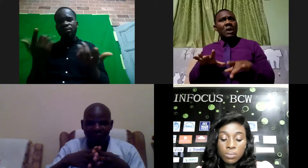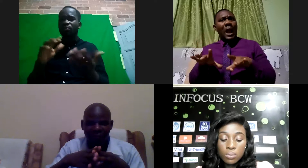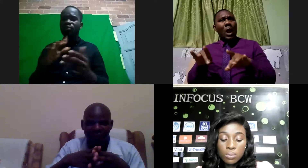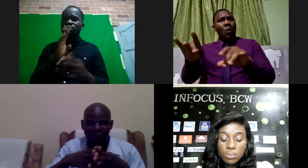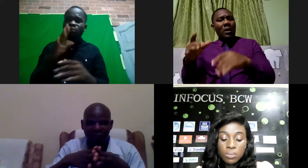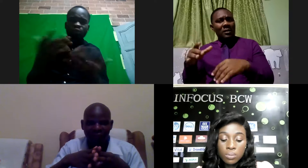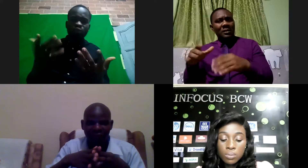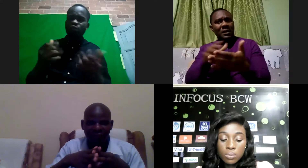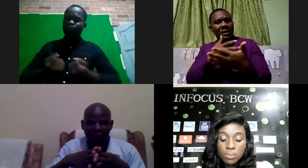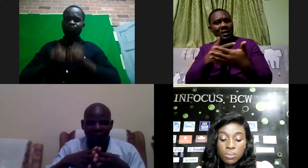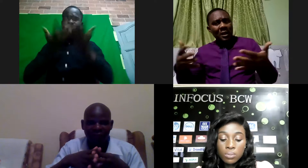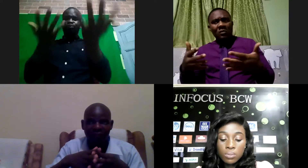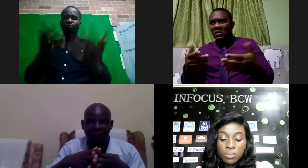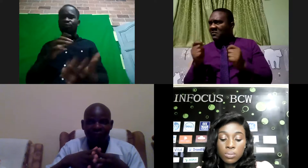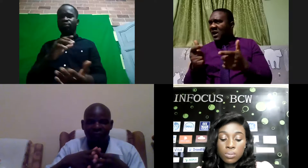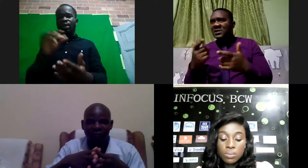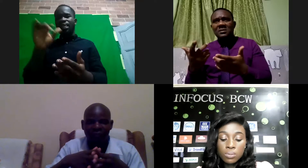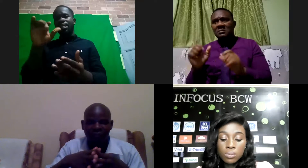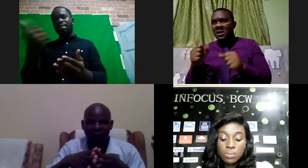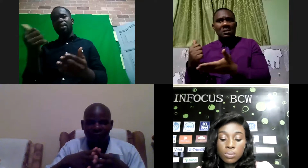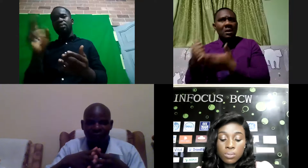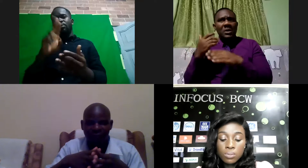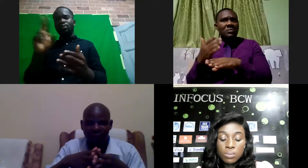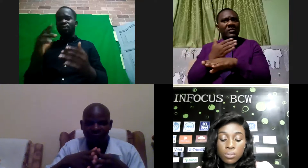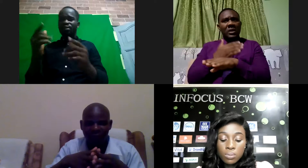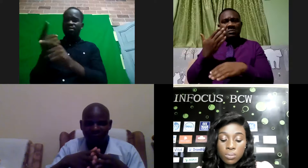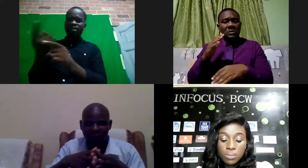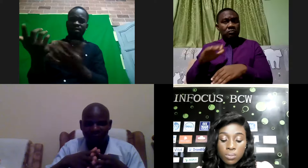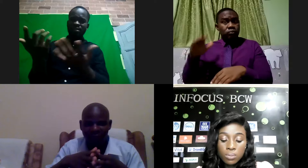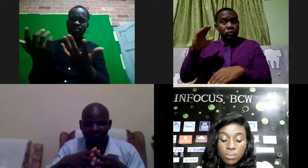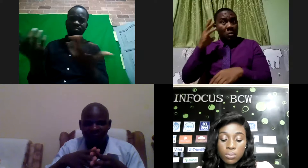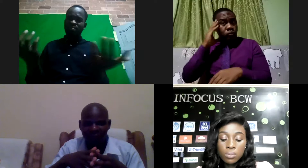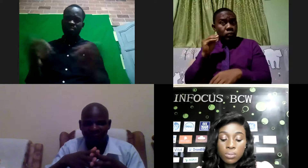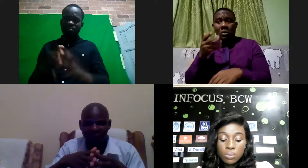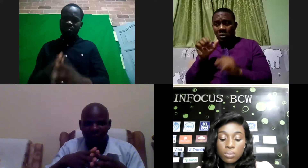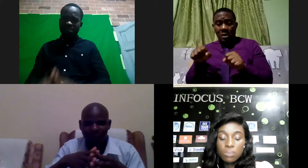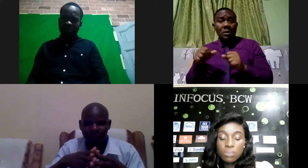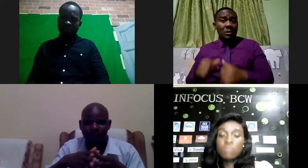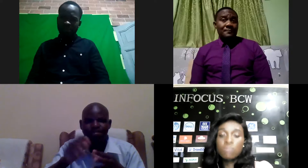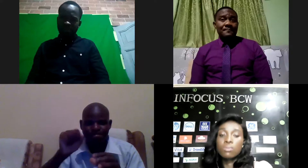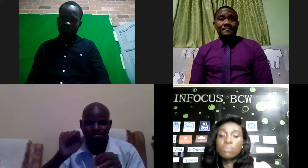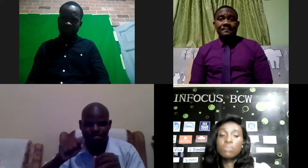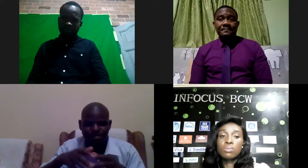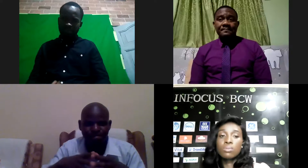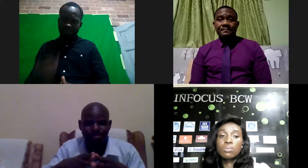than using the communicators or interpreters. Yeah.